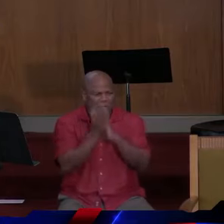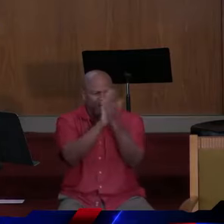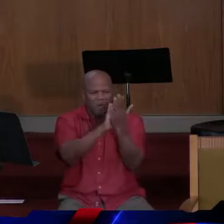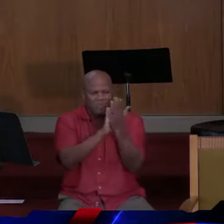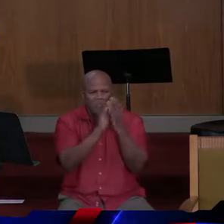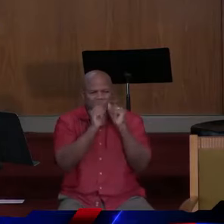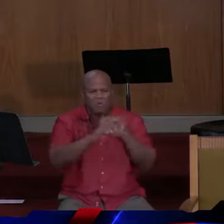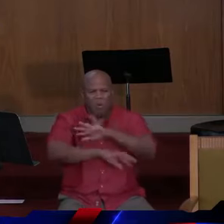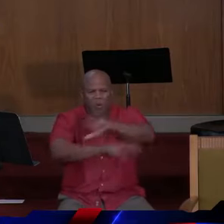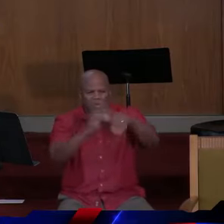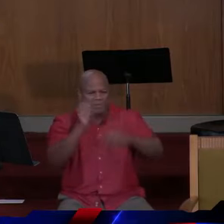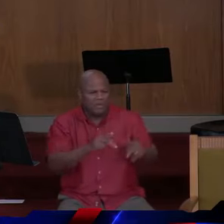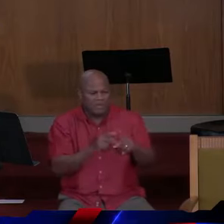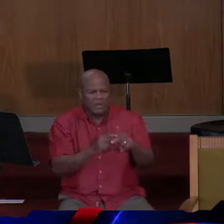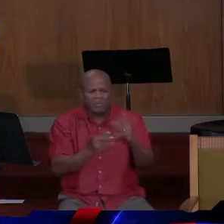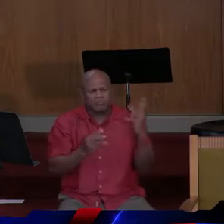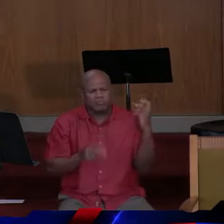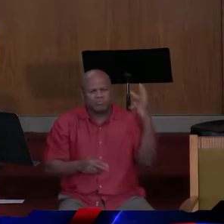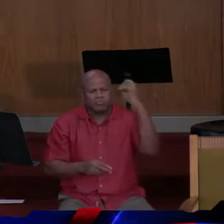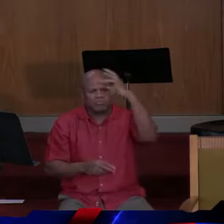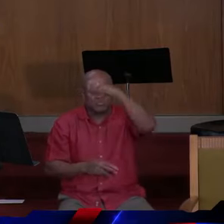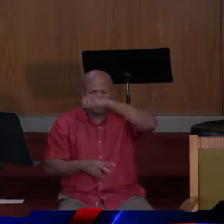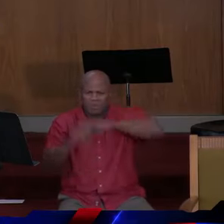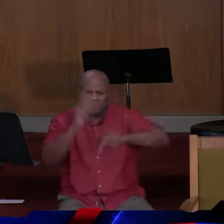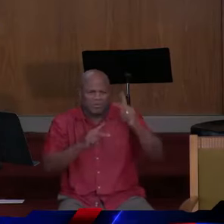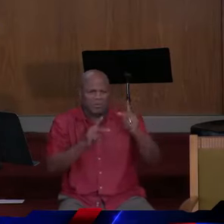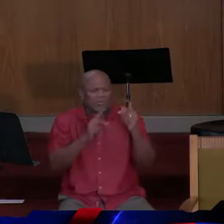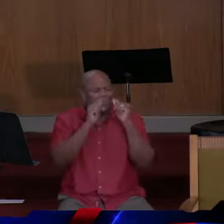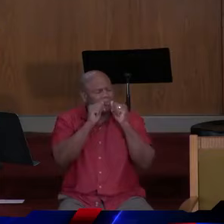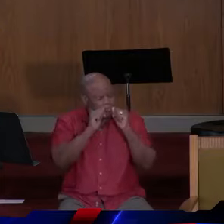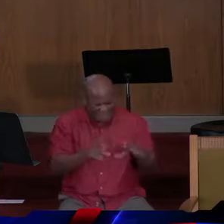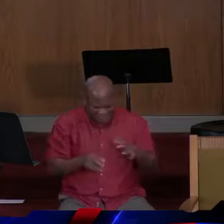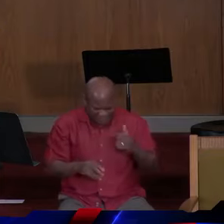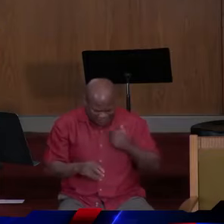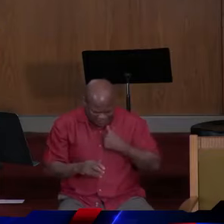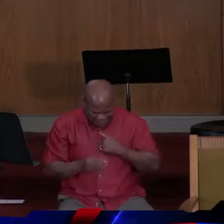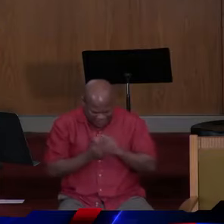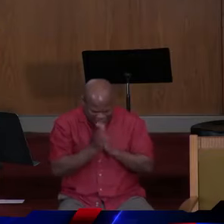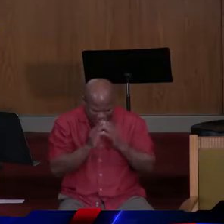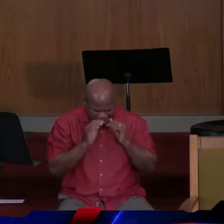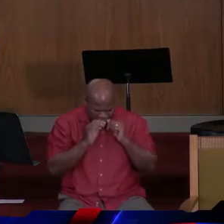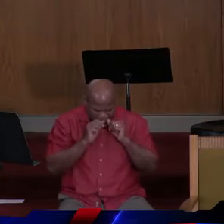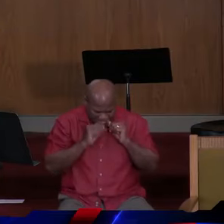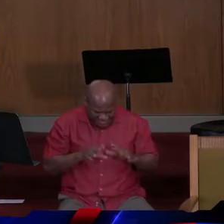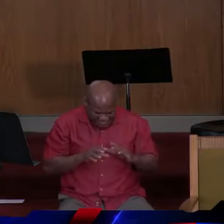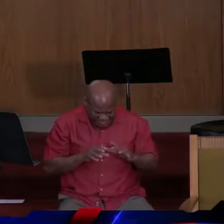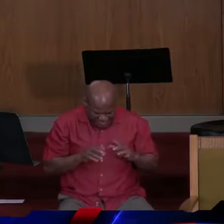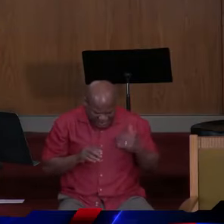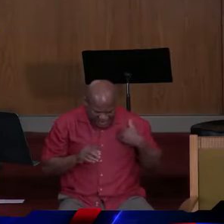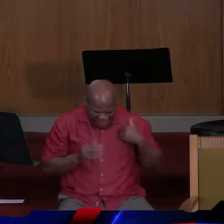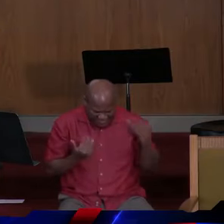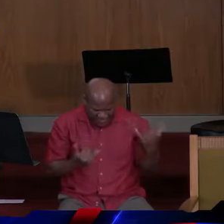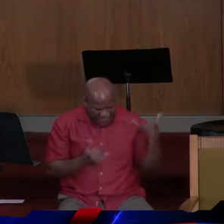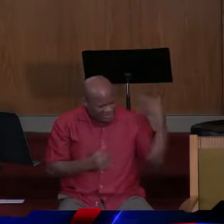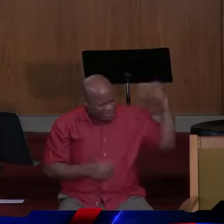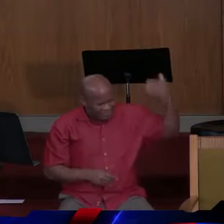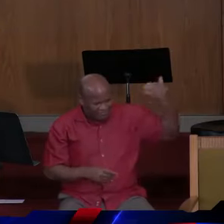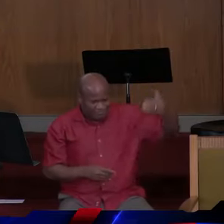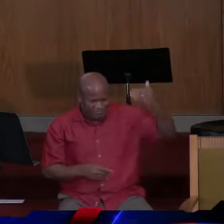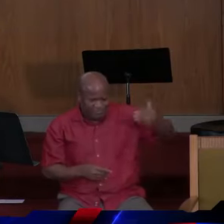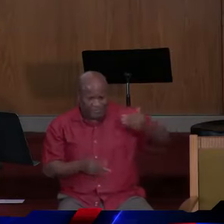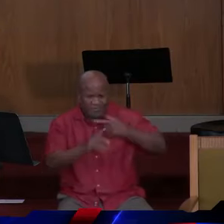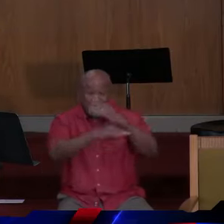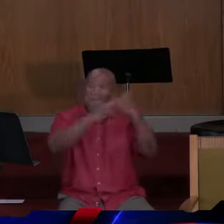people. Best blessed to be a blessing. We have this legacy of faith and faithfulness that we've received from the Most